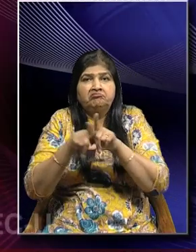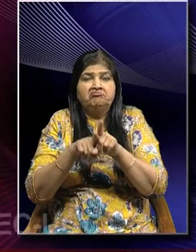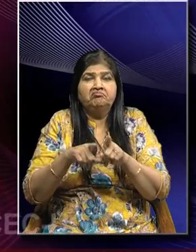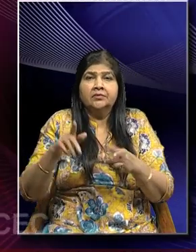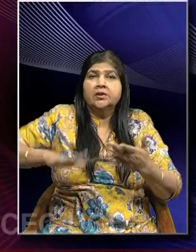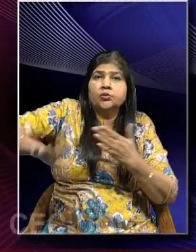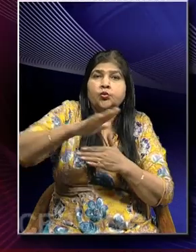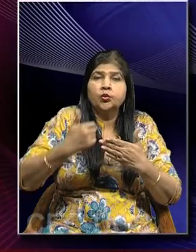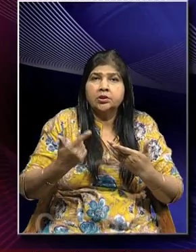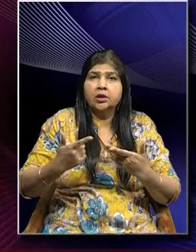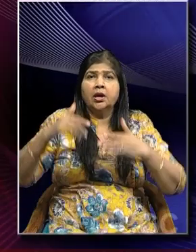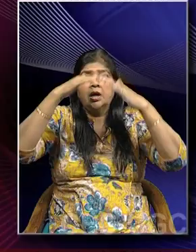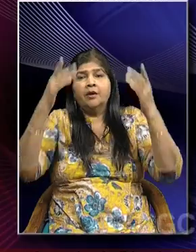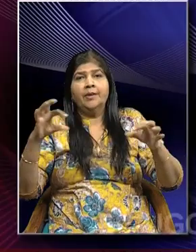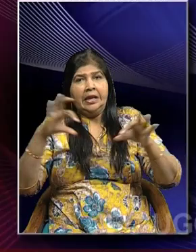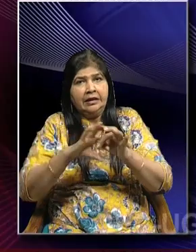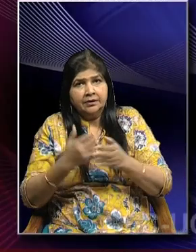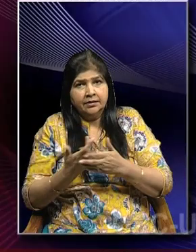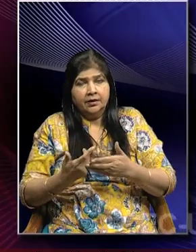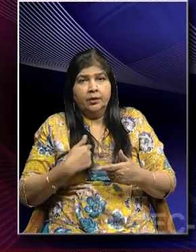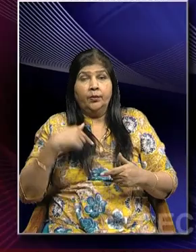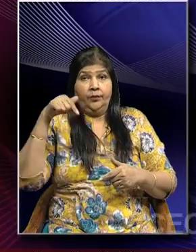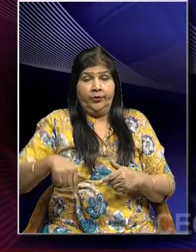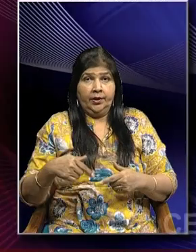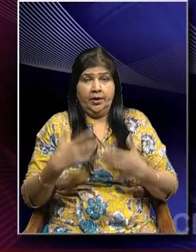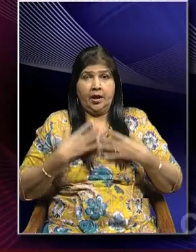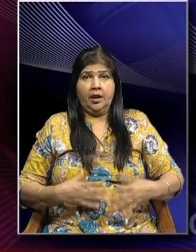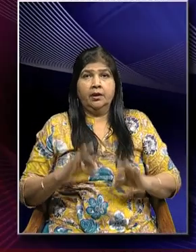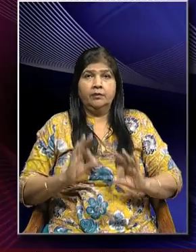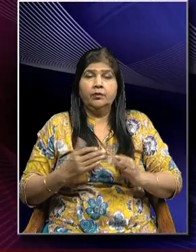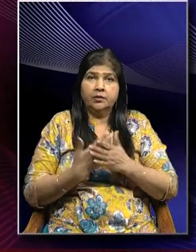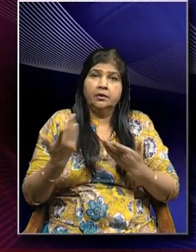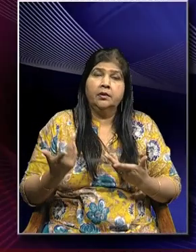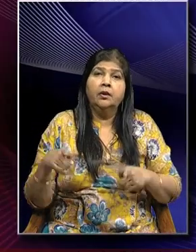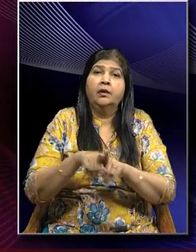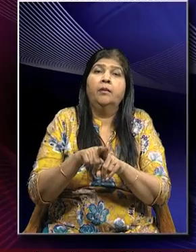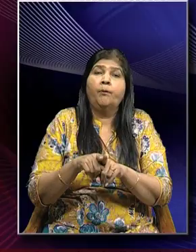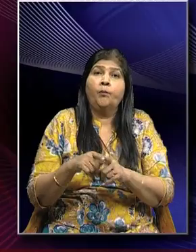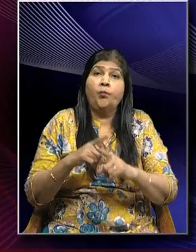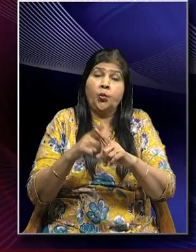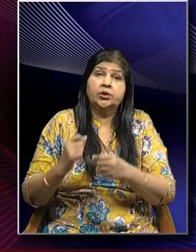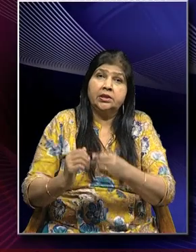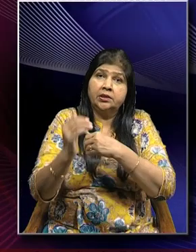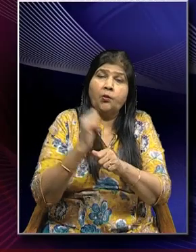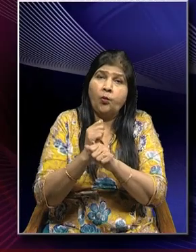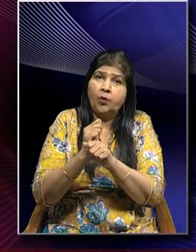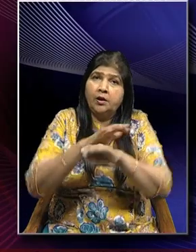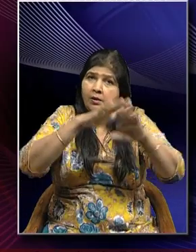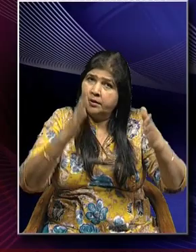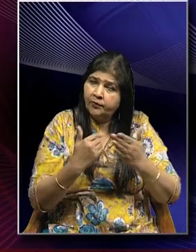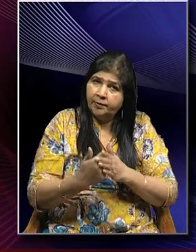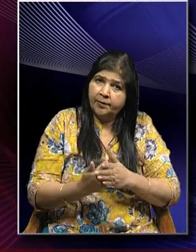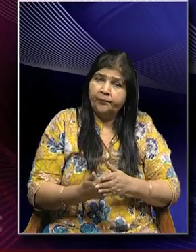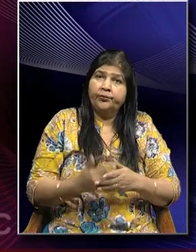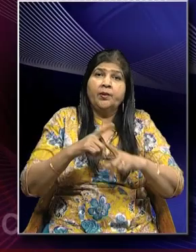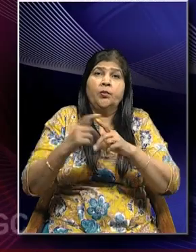and environmental linkages, and we are alive because of our positive work environment, positive